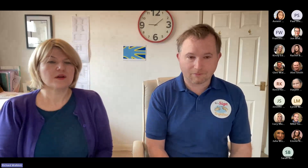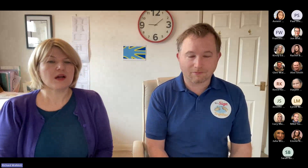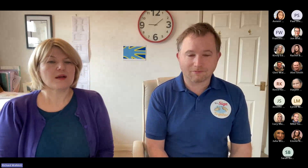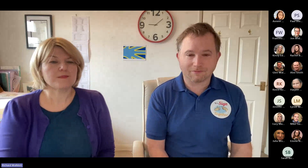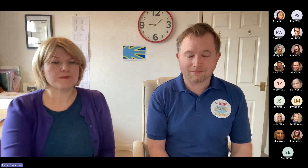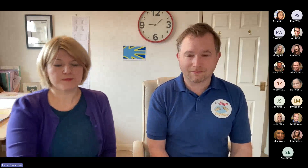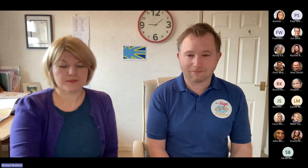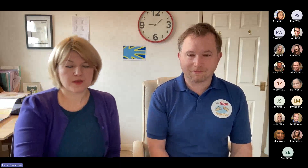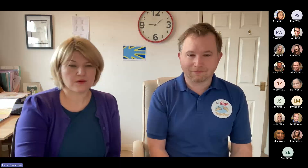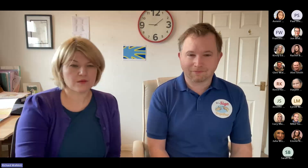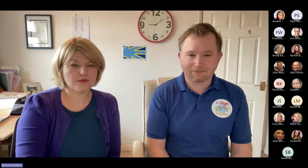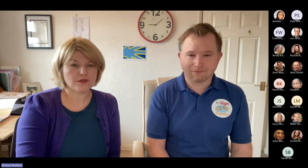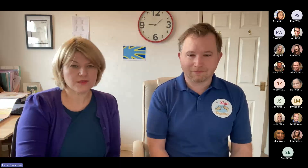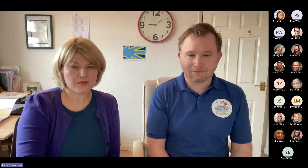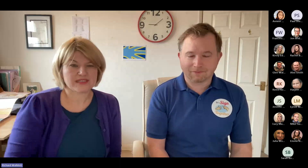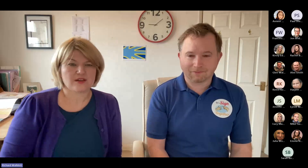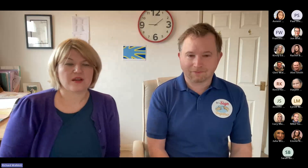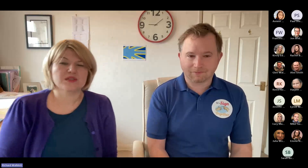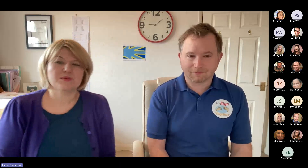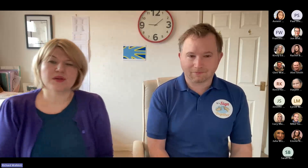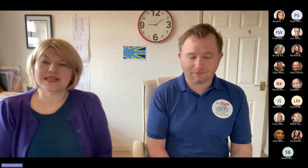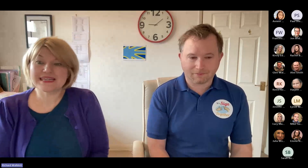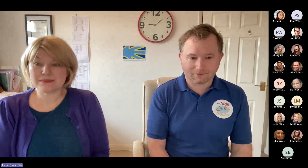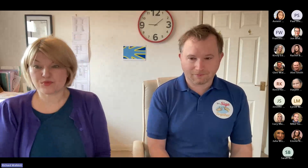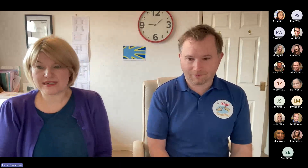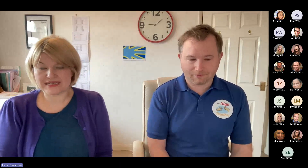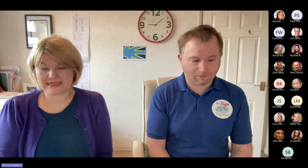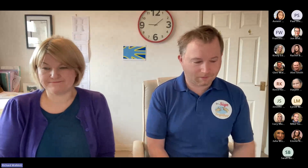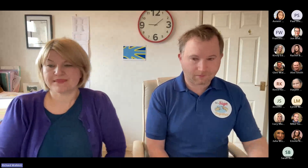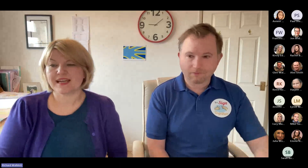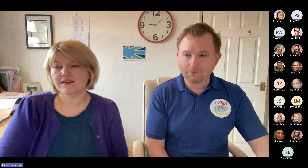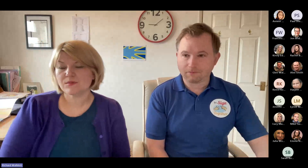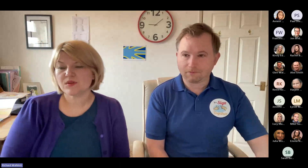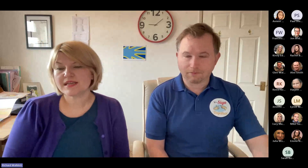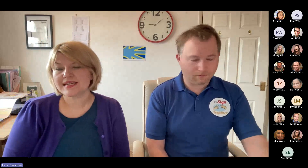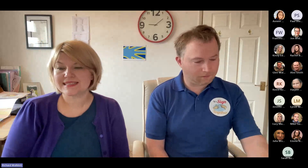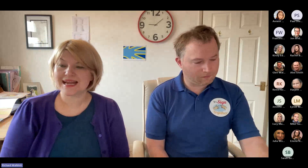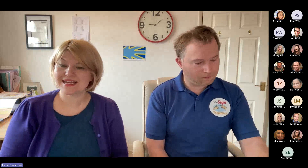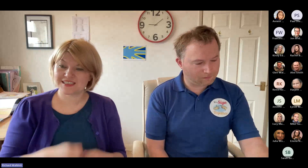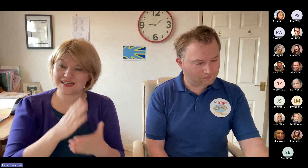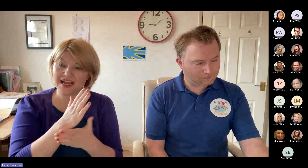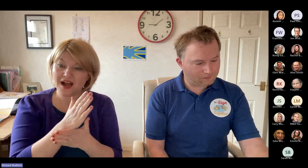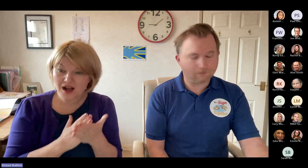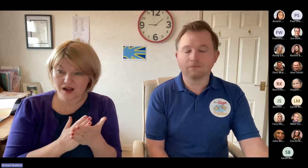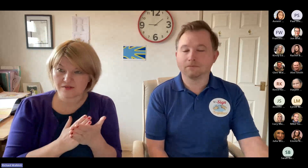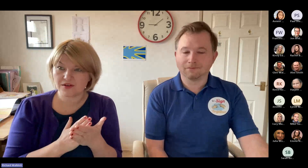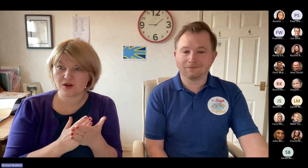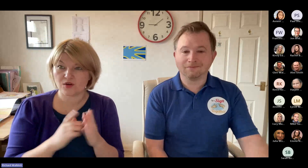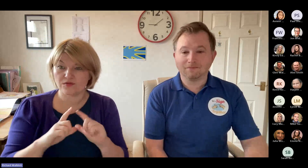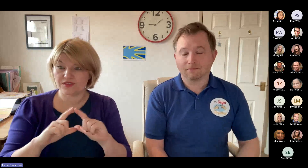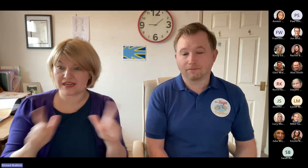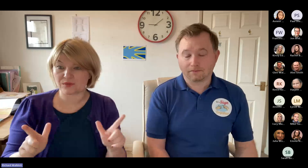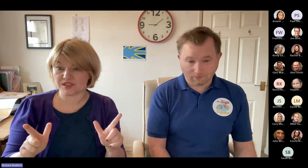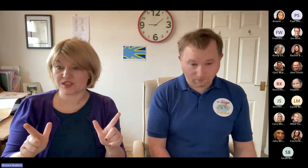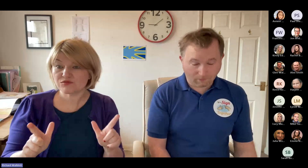So we've talked about British Sign Language, but lip reading. Now, lip reading is actually half of the language. It's